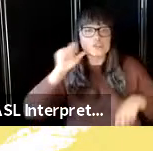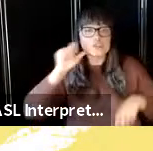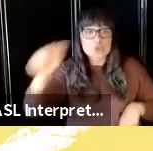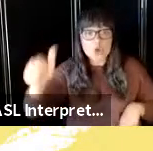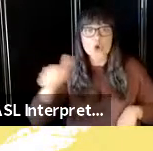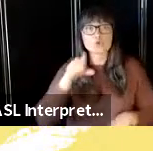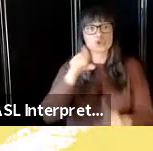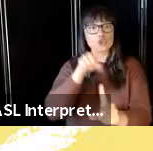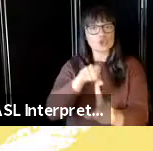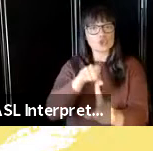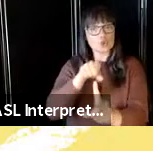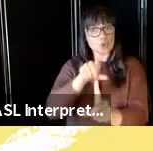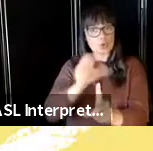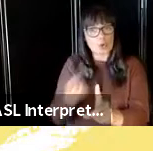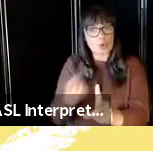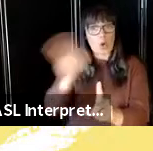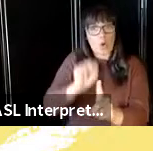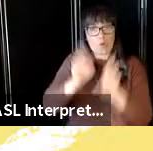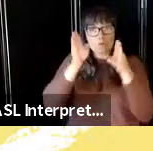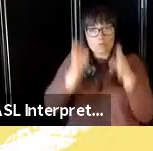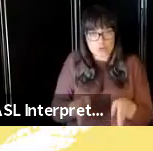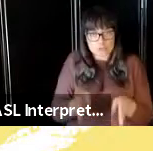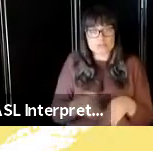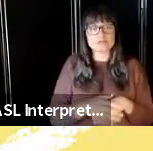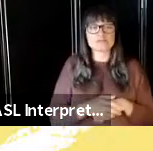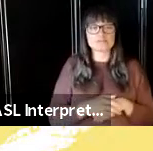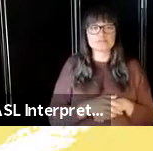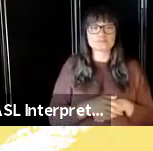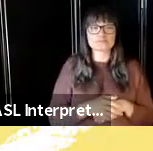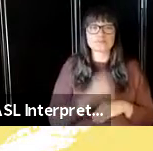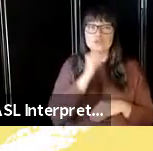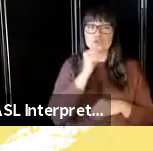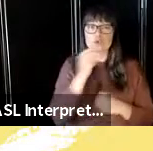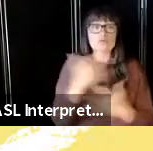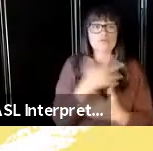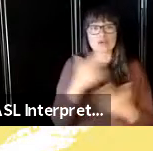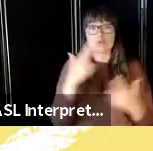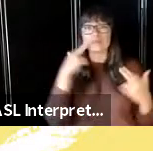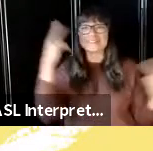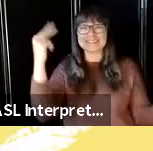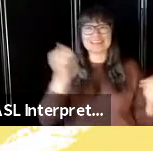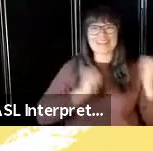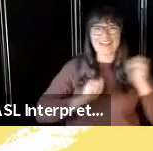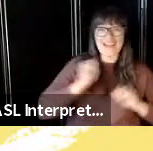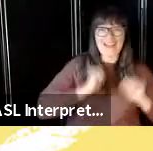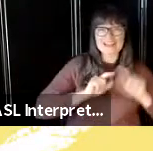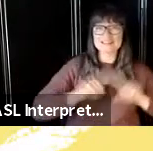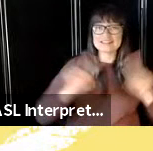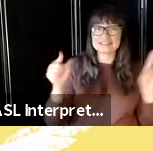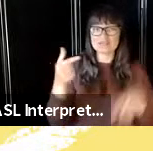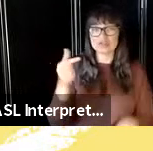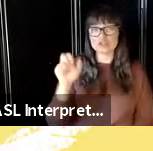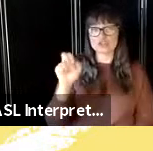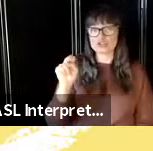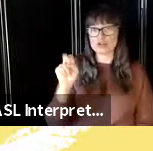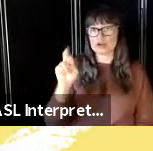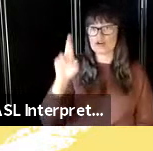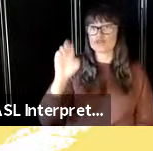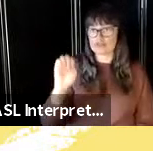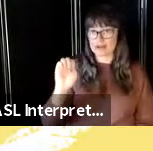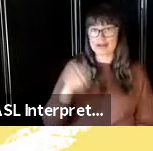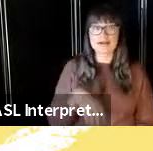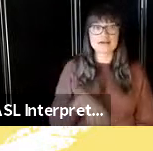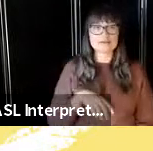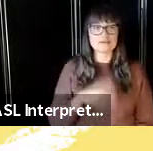are your blessing. You have your space in the world. Don't be afraid to sing or act in a different genre. That's going to grow you. You may